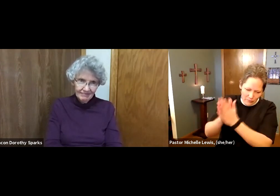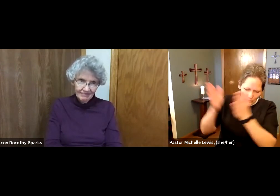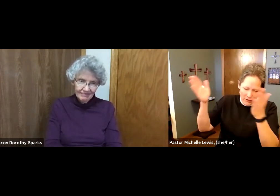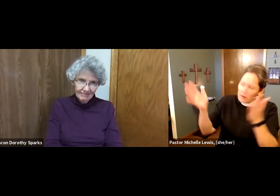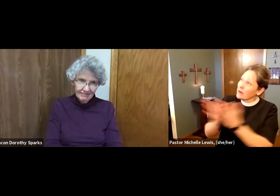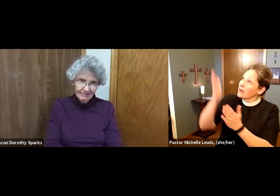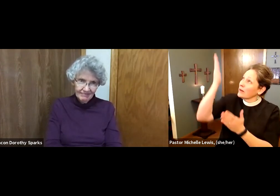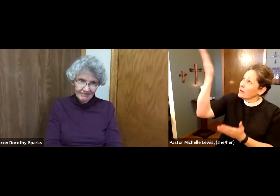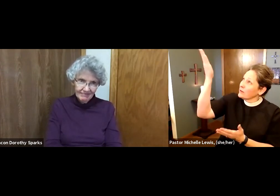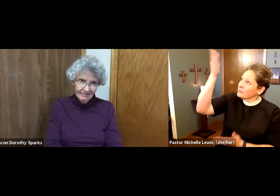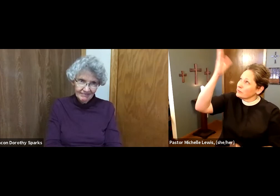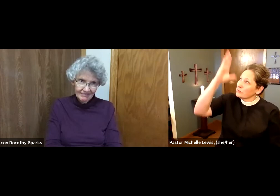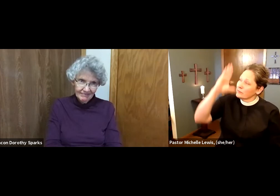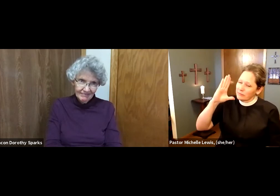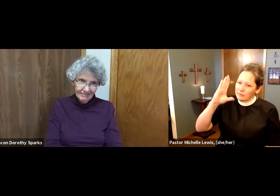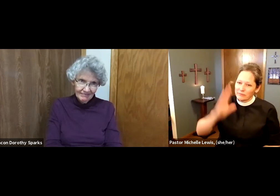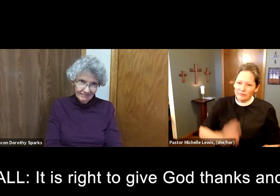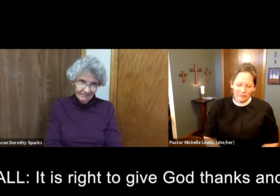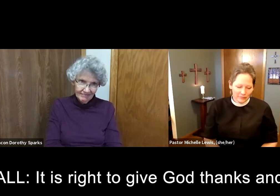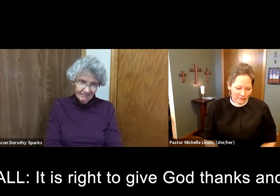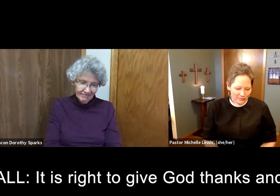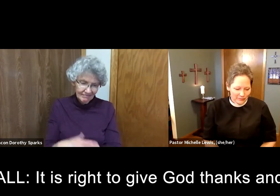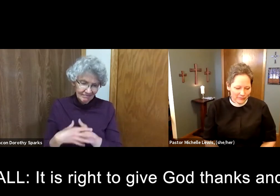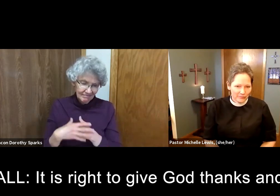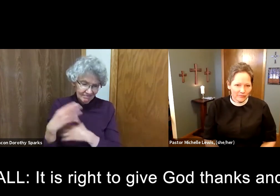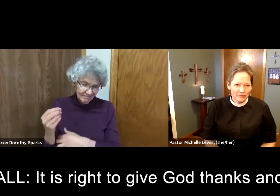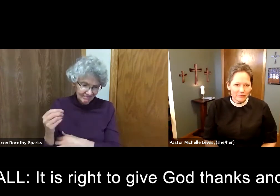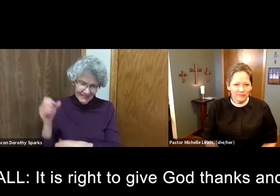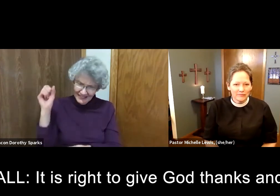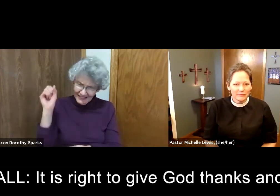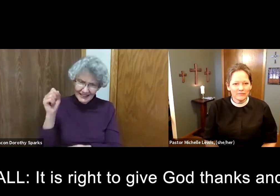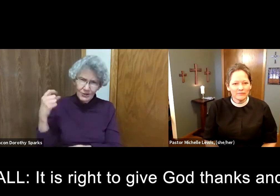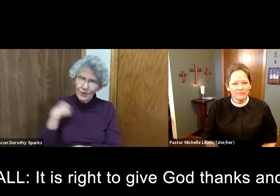Let us give thanks to the Lord our God.